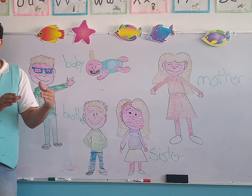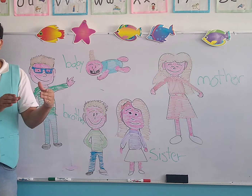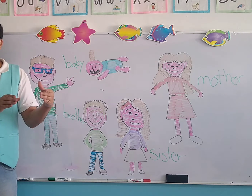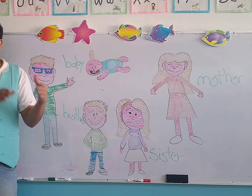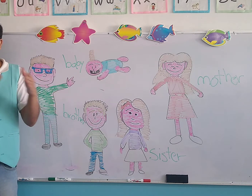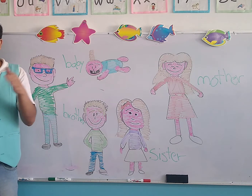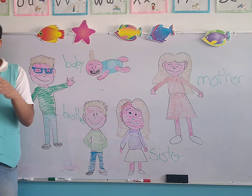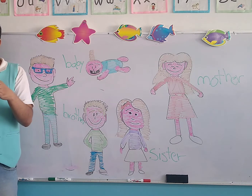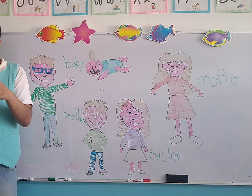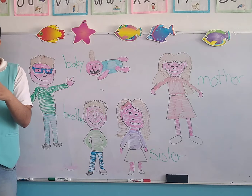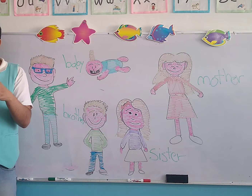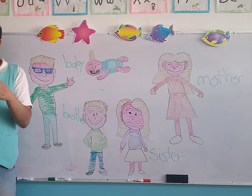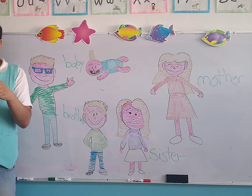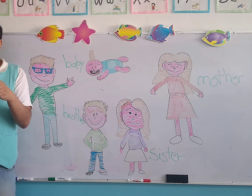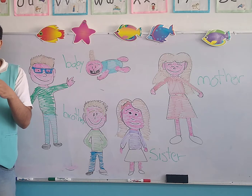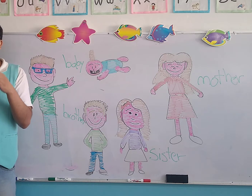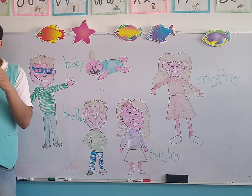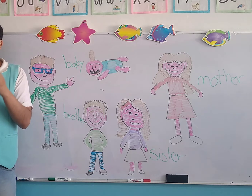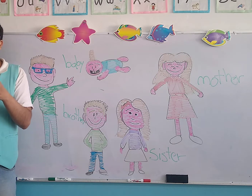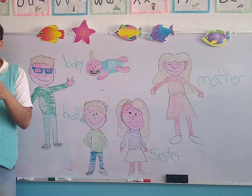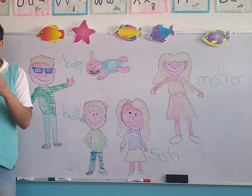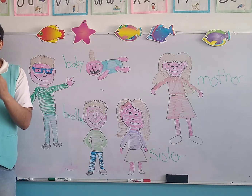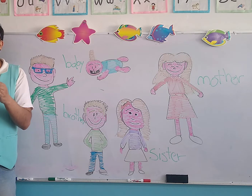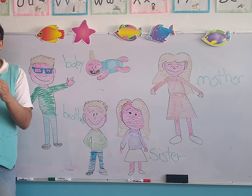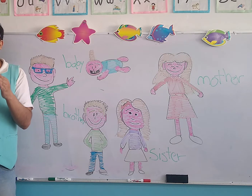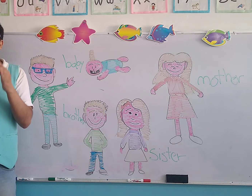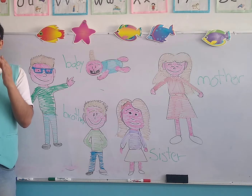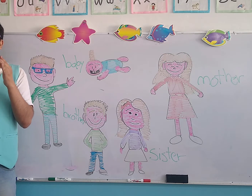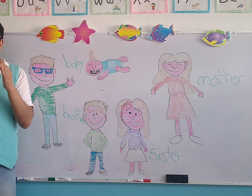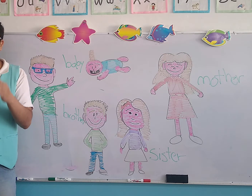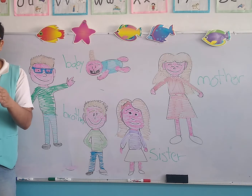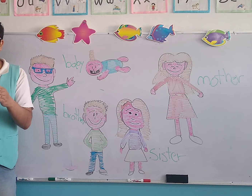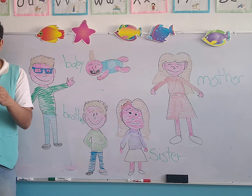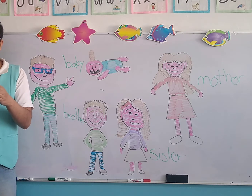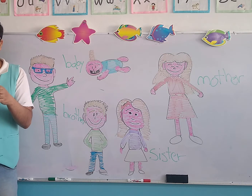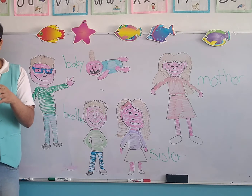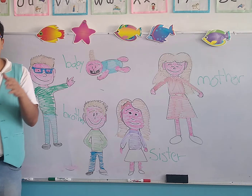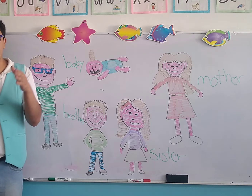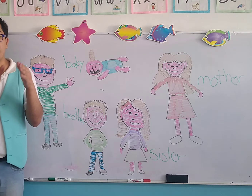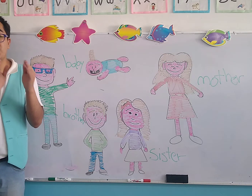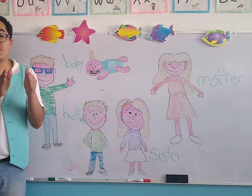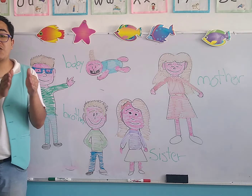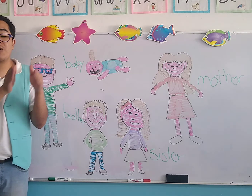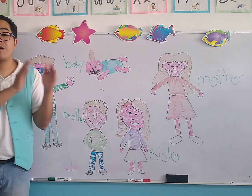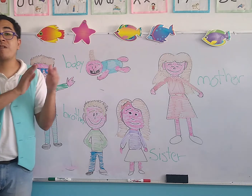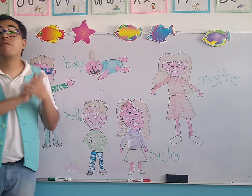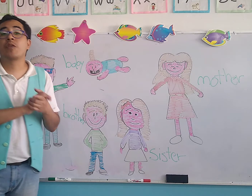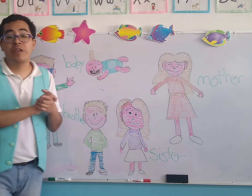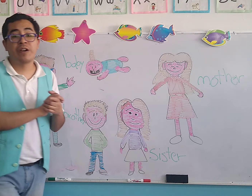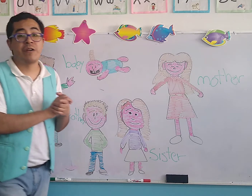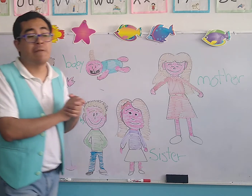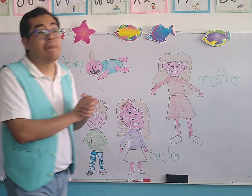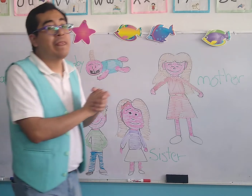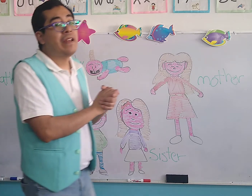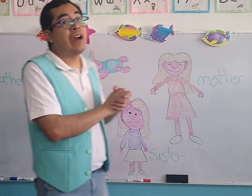girl. In the case of the brother, it's the form of the boy. Okay, remember sister for girl. Now,